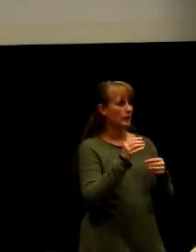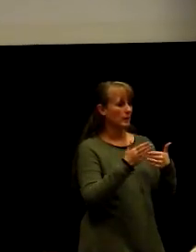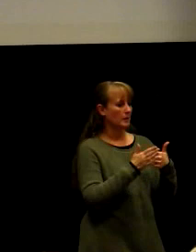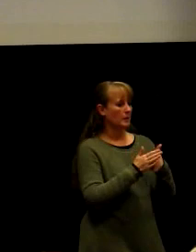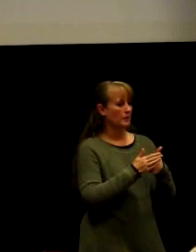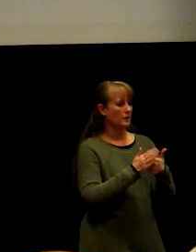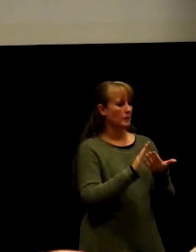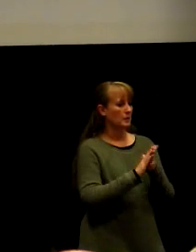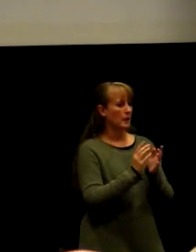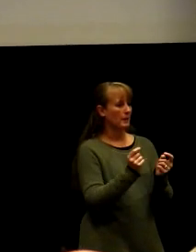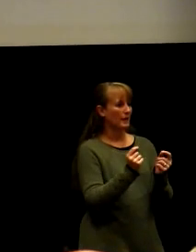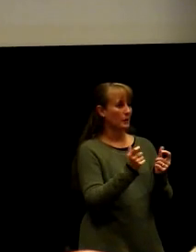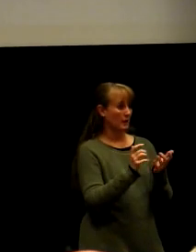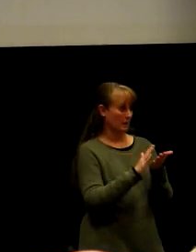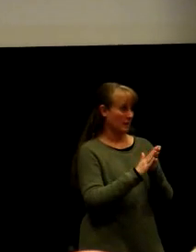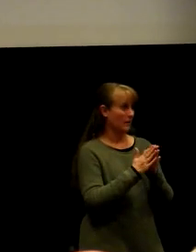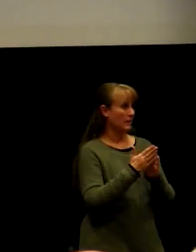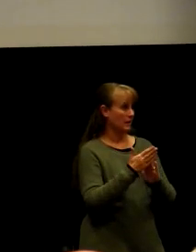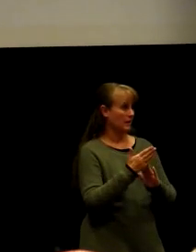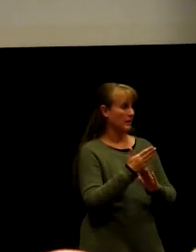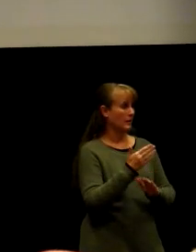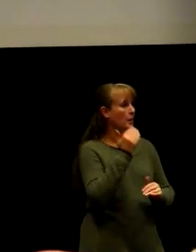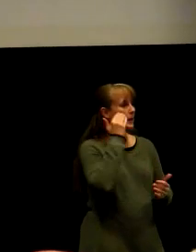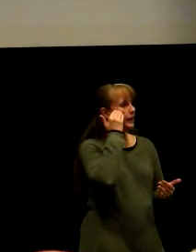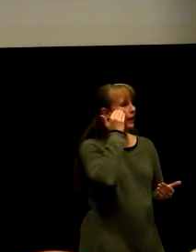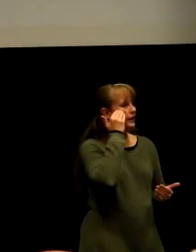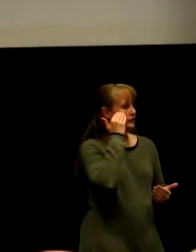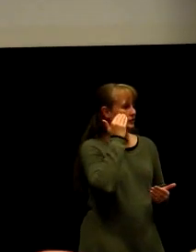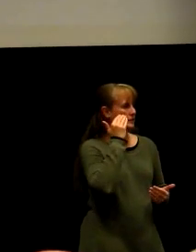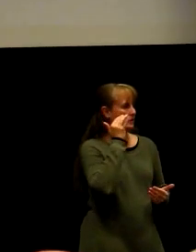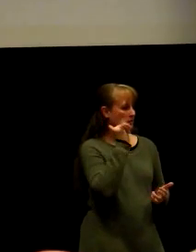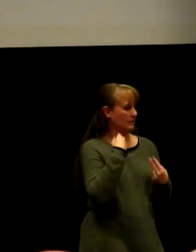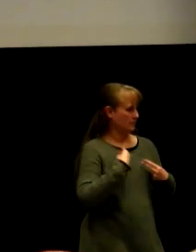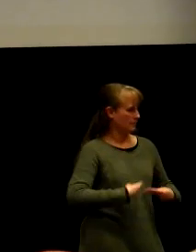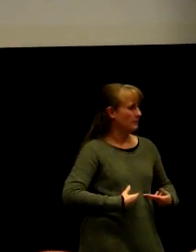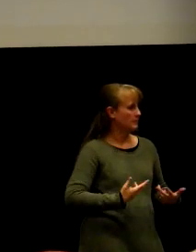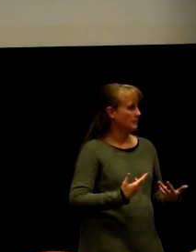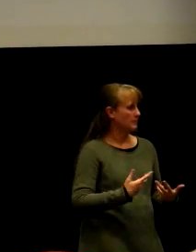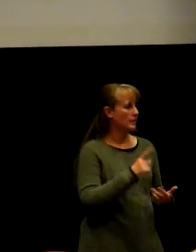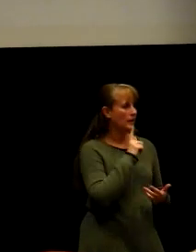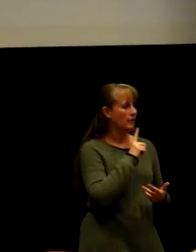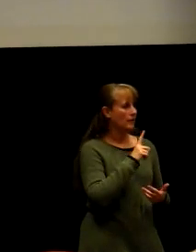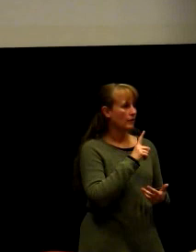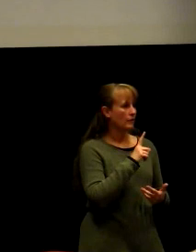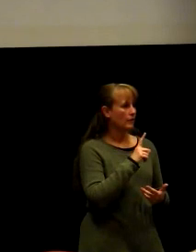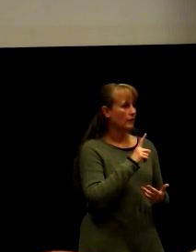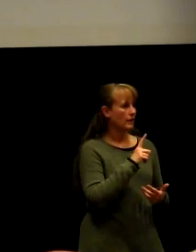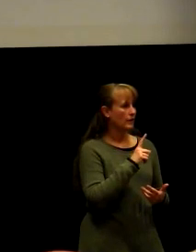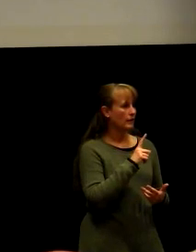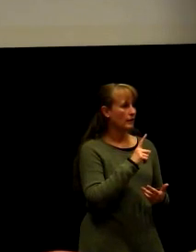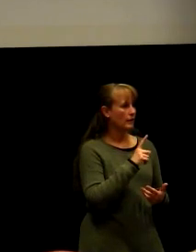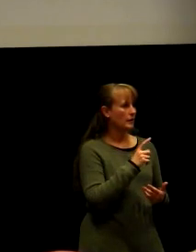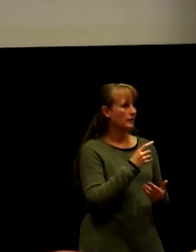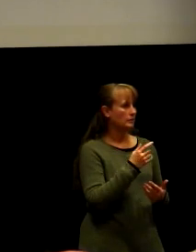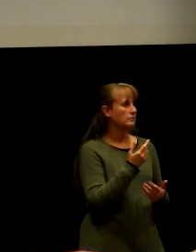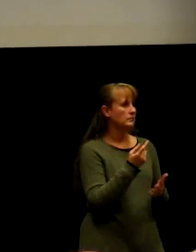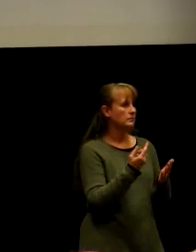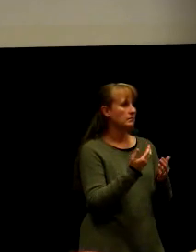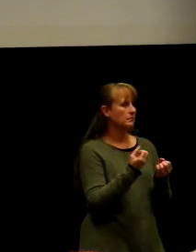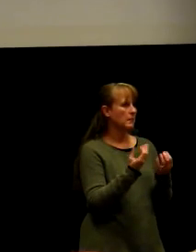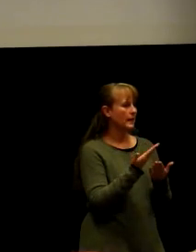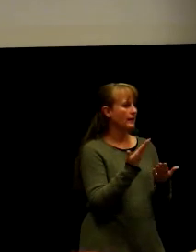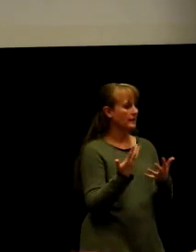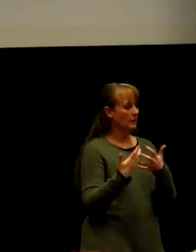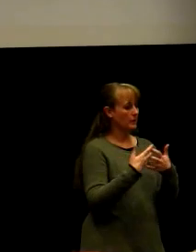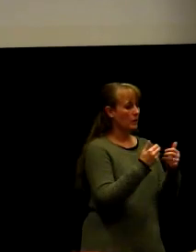towards, quickly, towards consciousness, towards you know, various aspects that we associate with humans